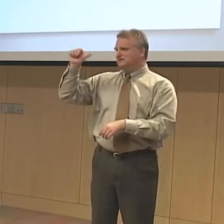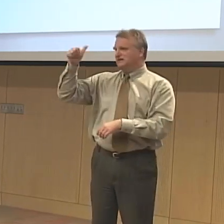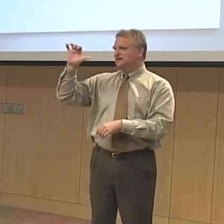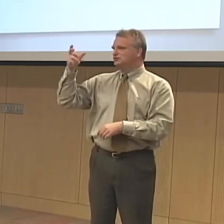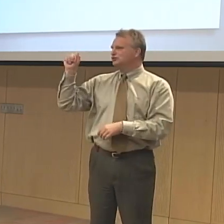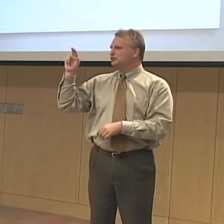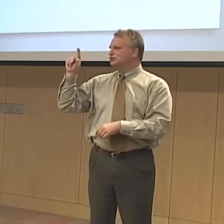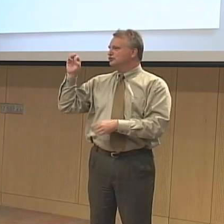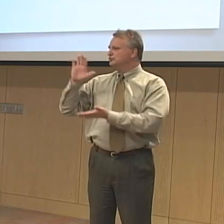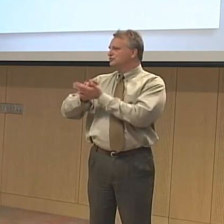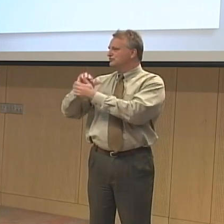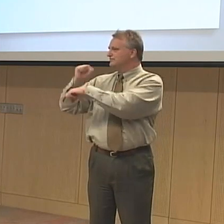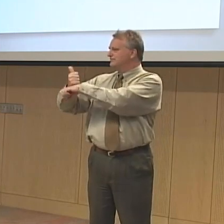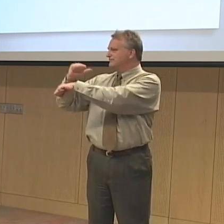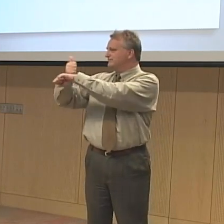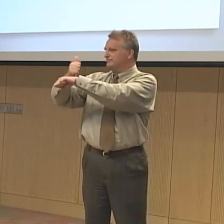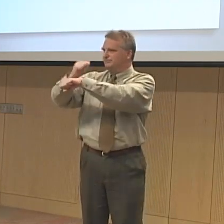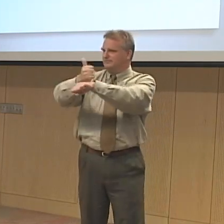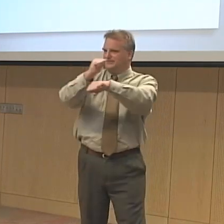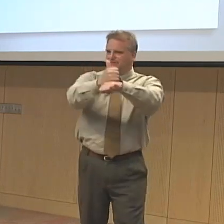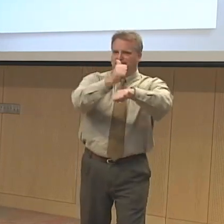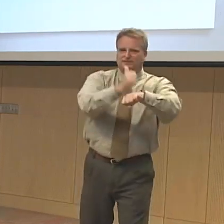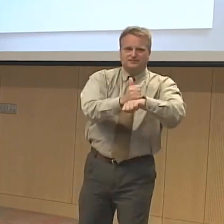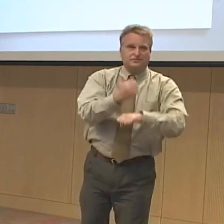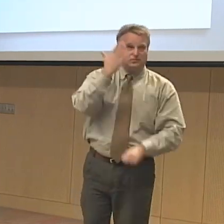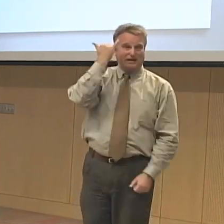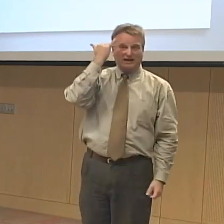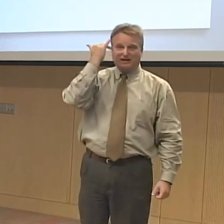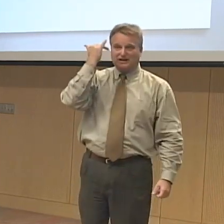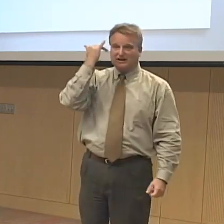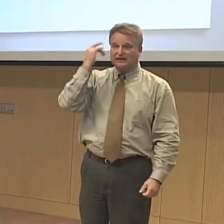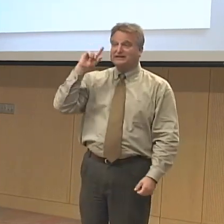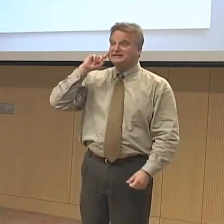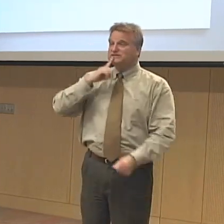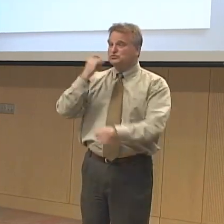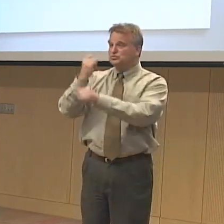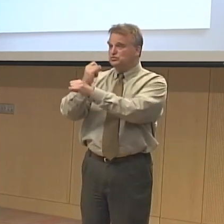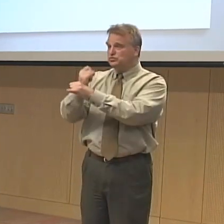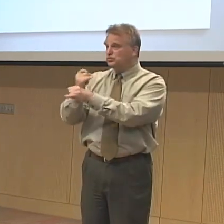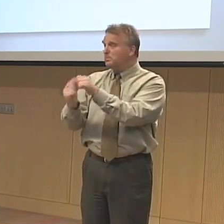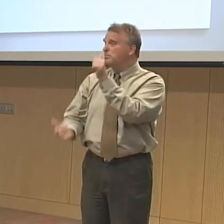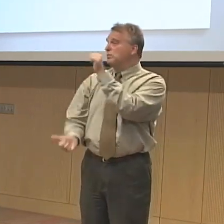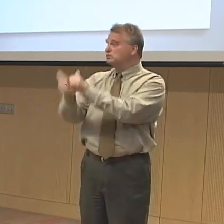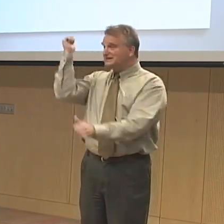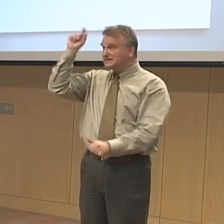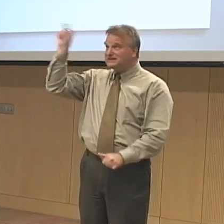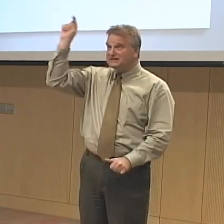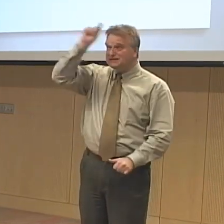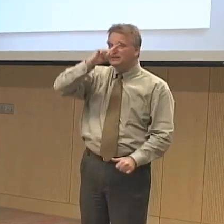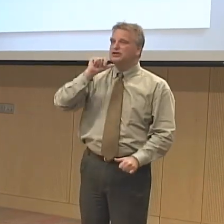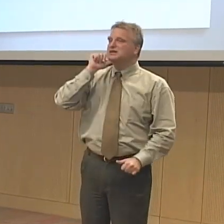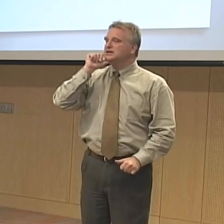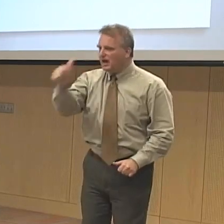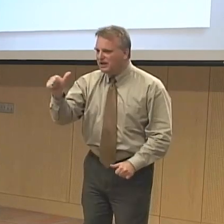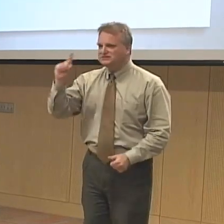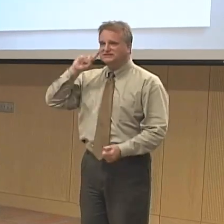There are about 10 charter schools that have been established across the nation. You see, before, the schools for the deaf were